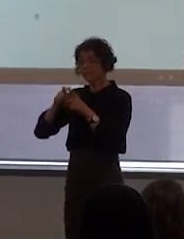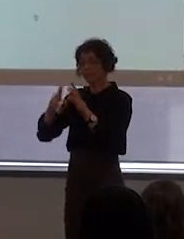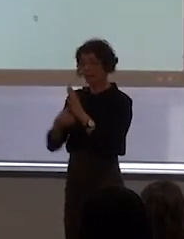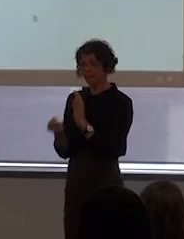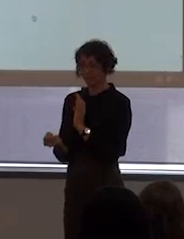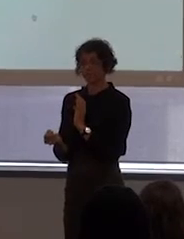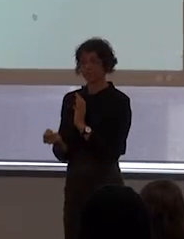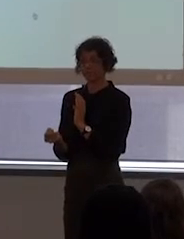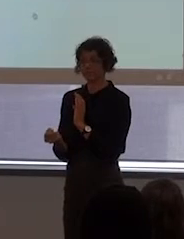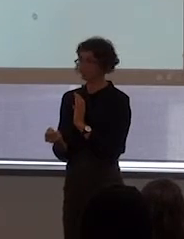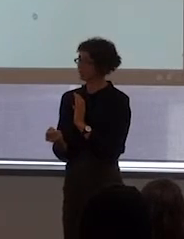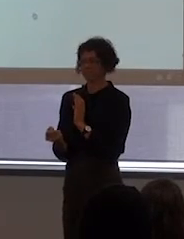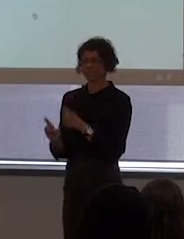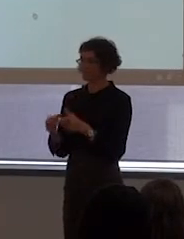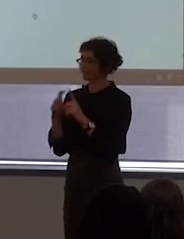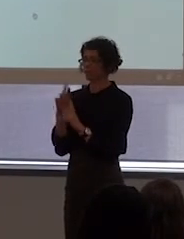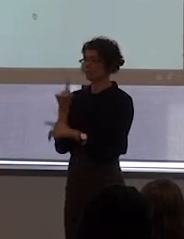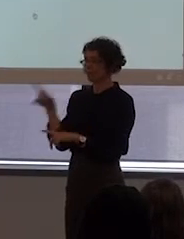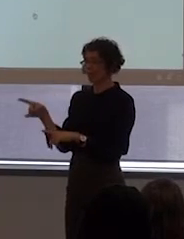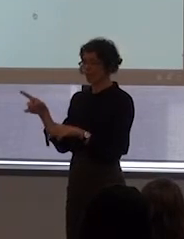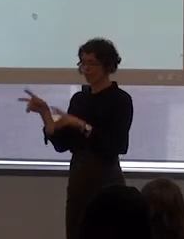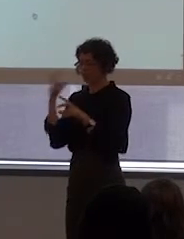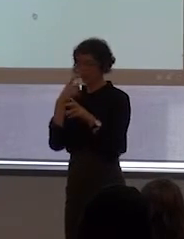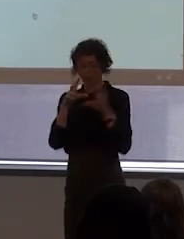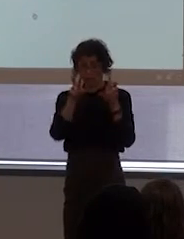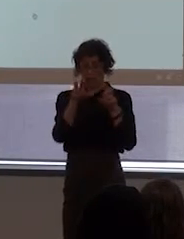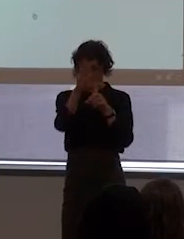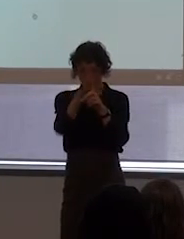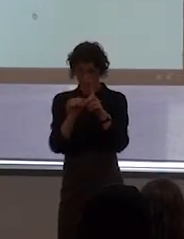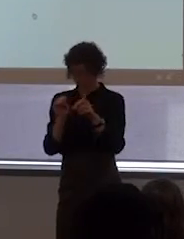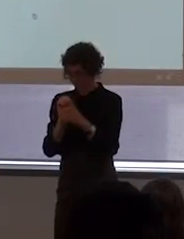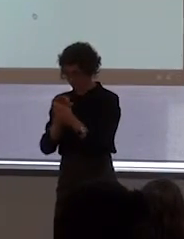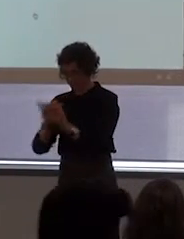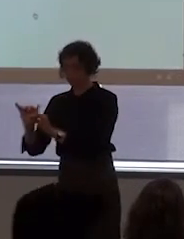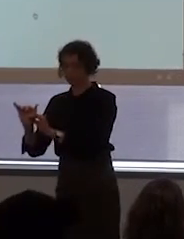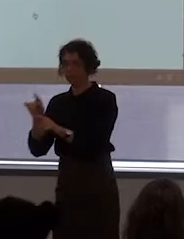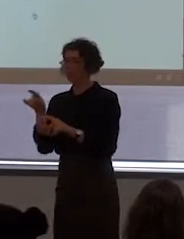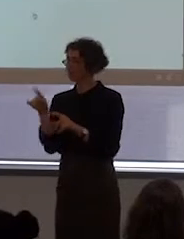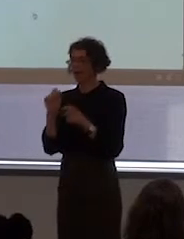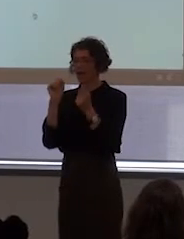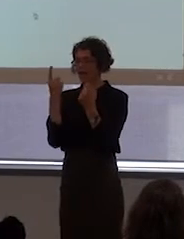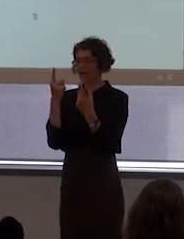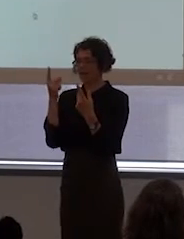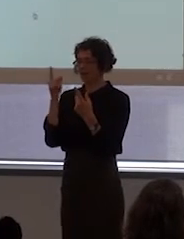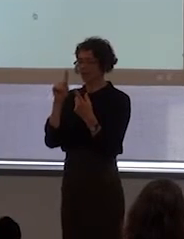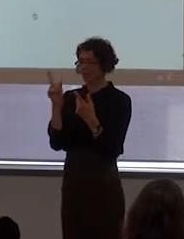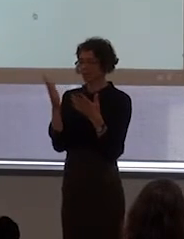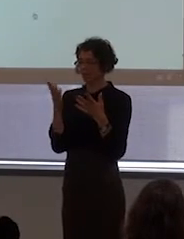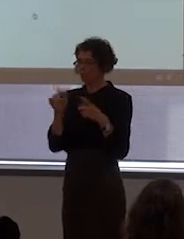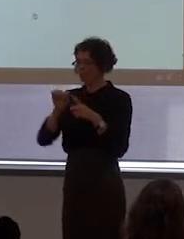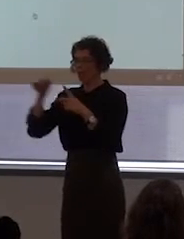to, putting in a CAPTCHA, understanding where they're going,